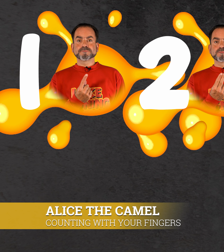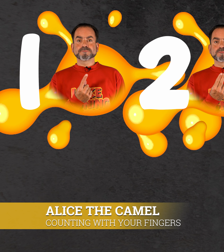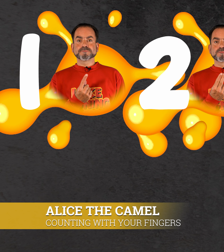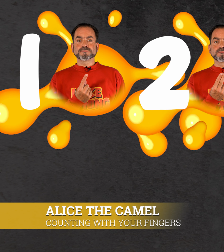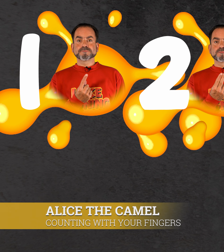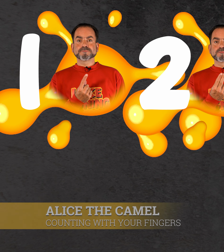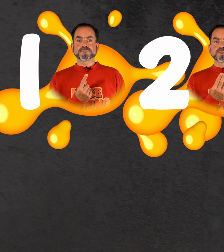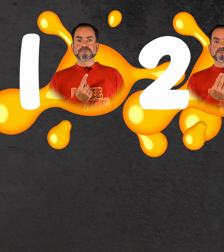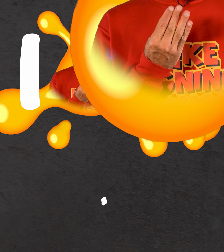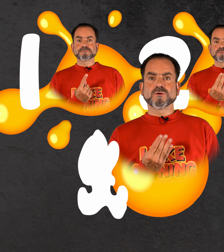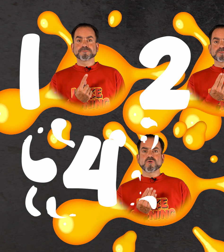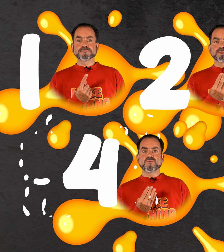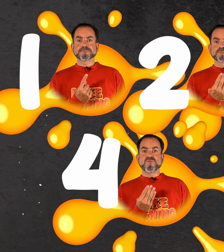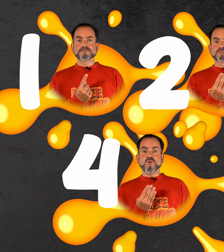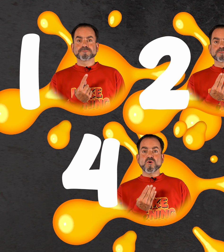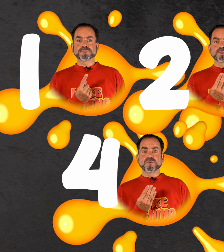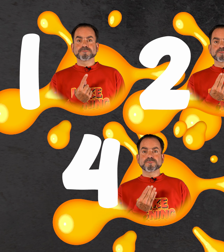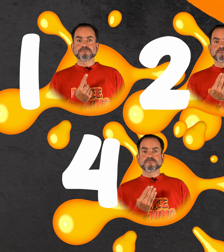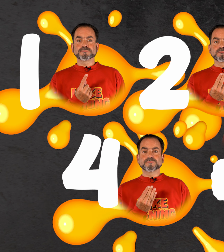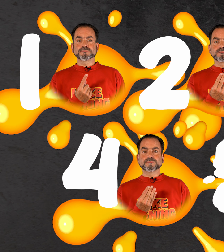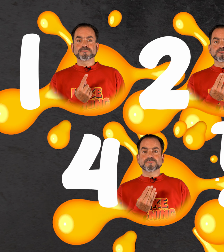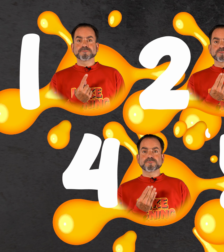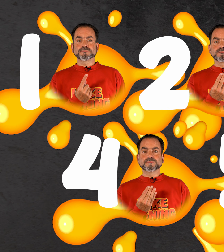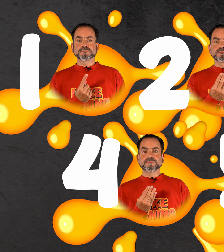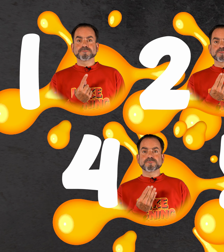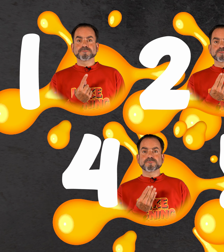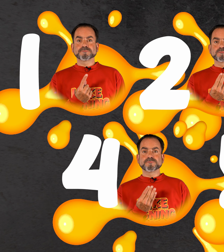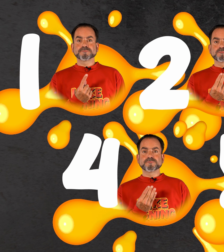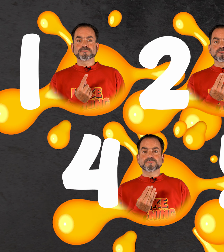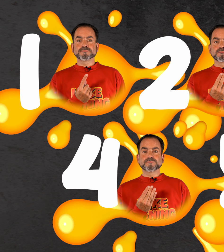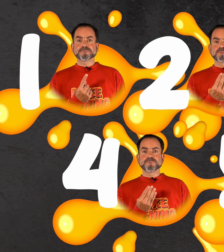three, three, four, four, five, five, five, five, five.